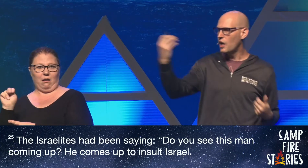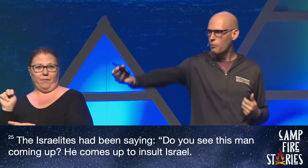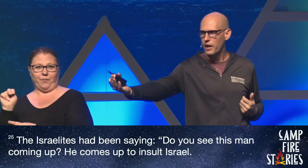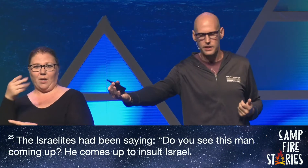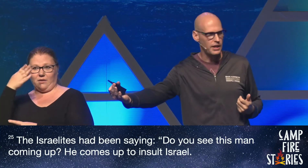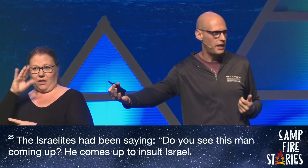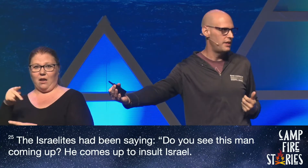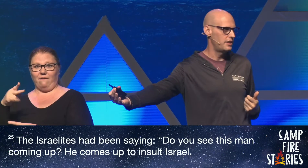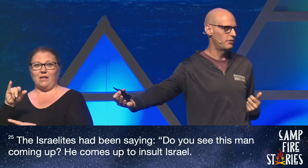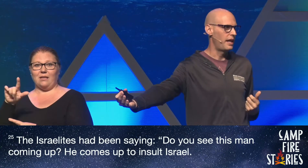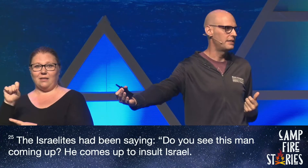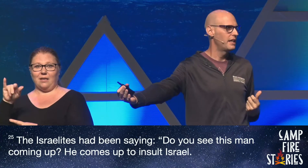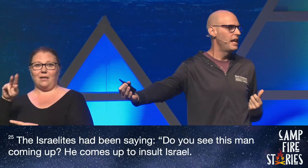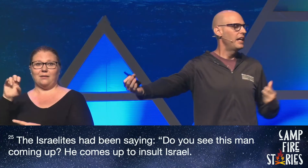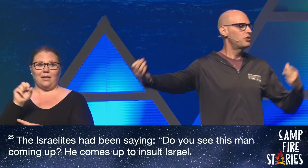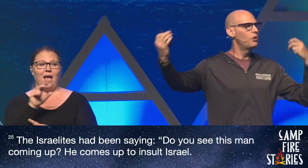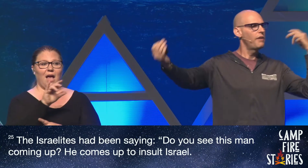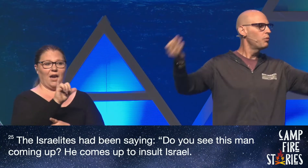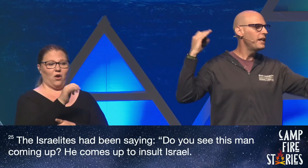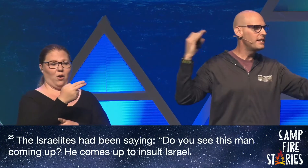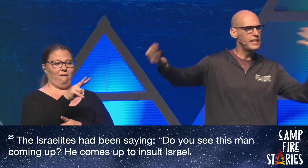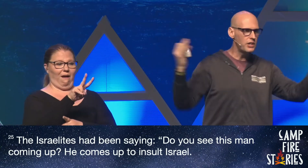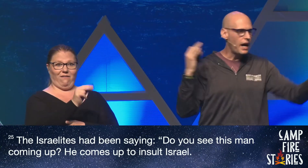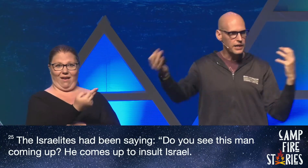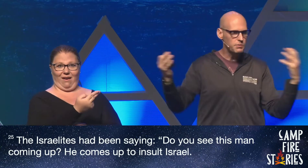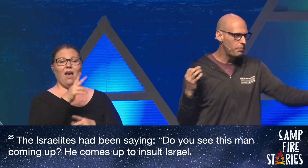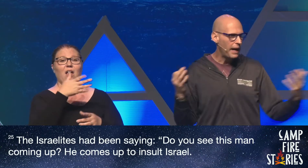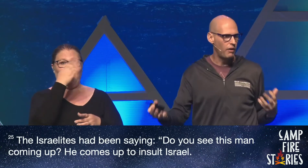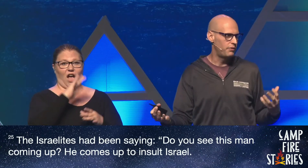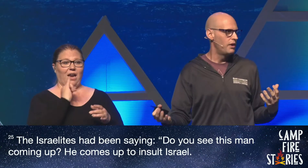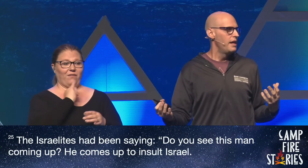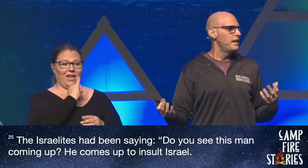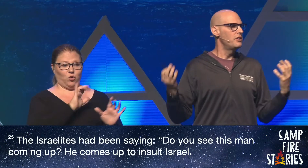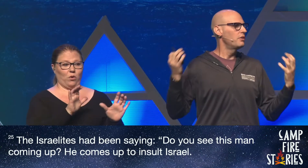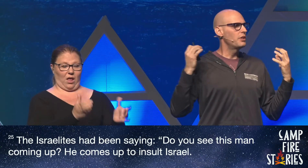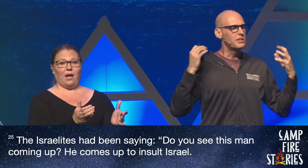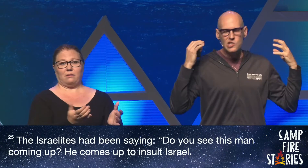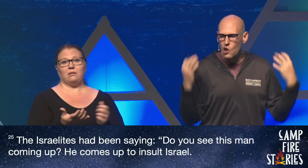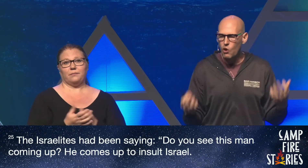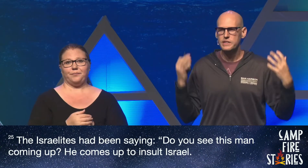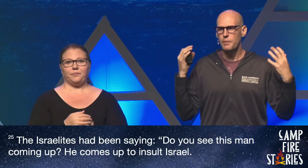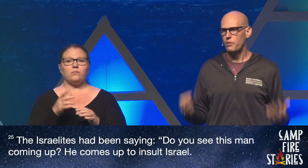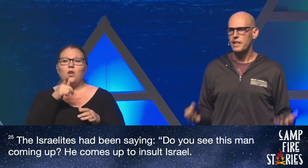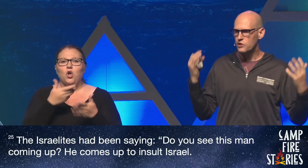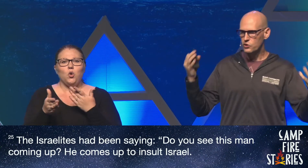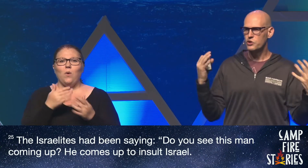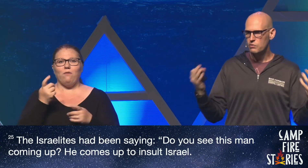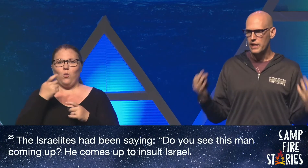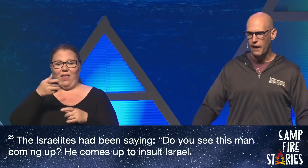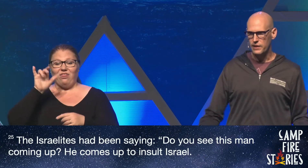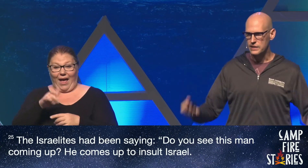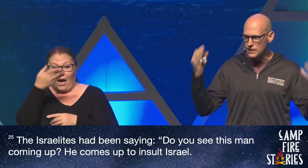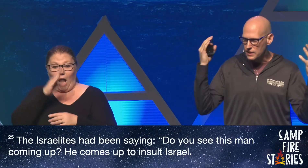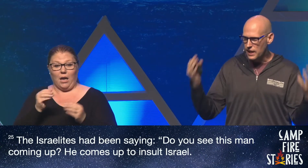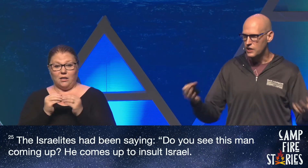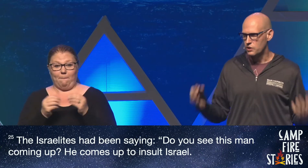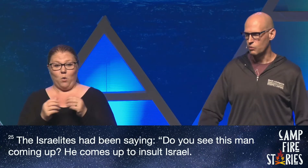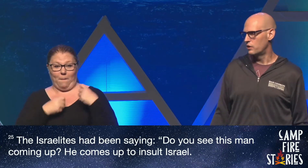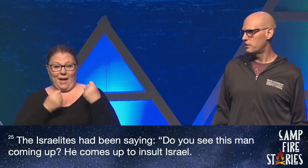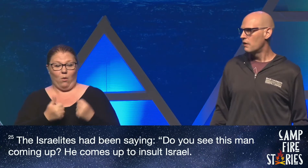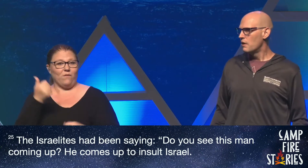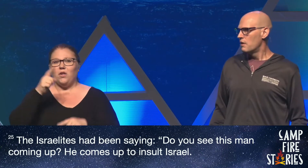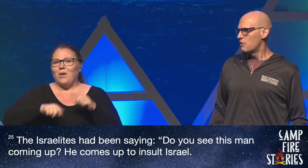and Yahweh, the god of the Israelites. And so whoever wins, their god is more powerful. There was no separating those two realities in the